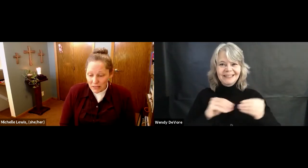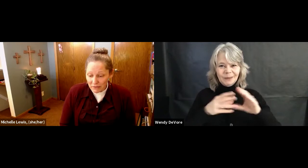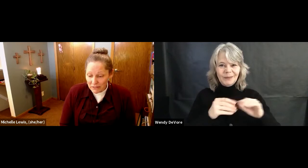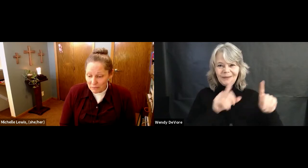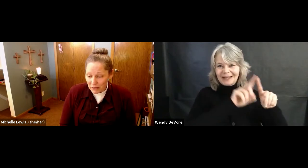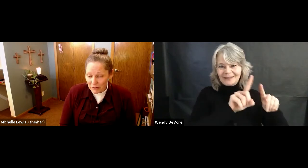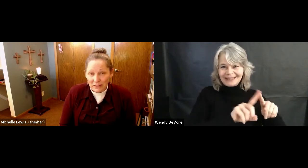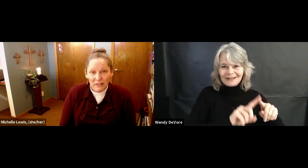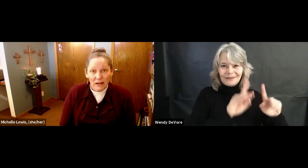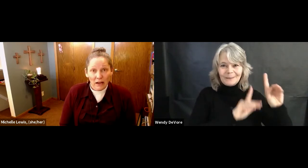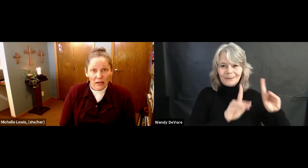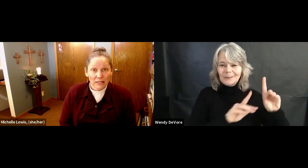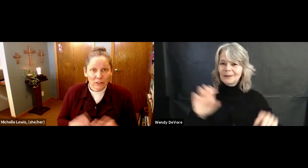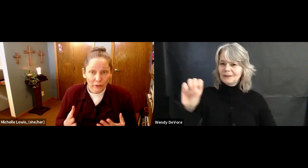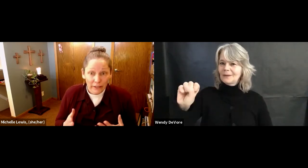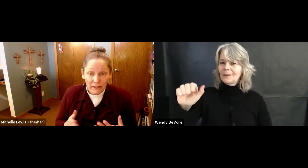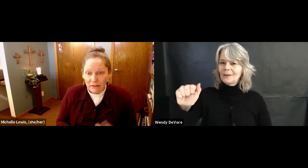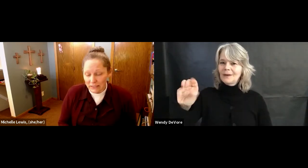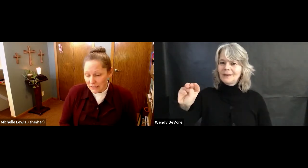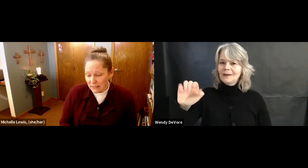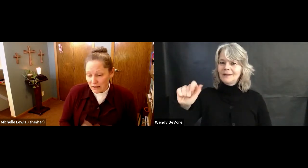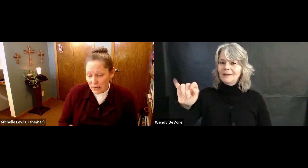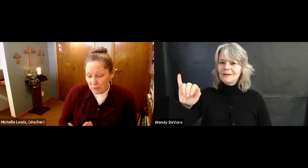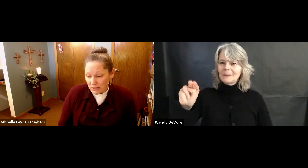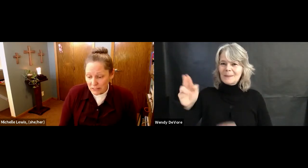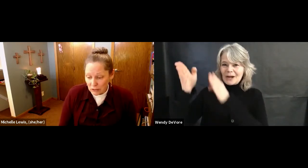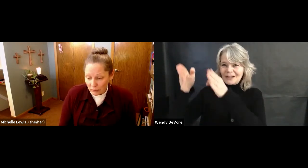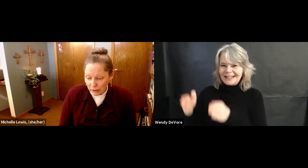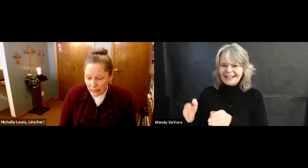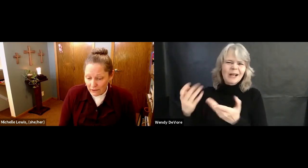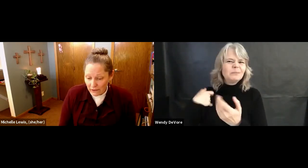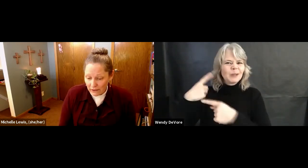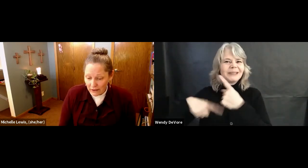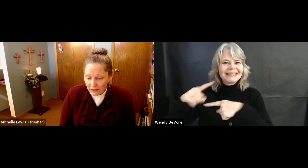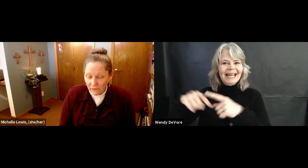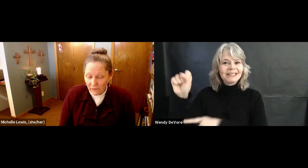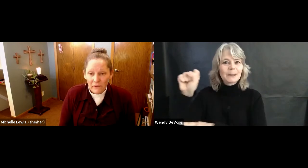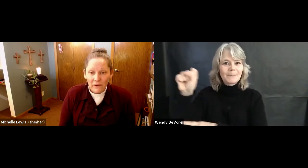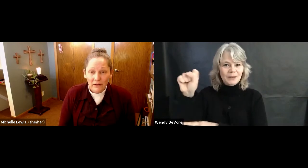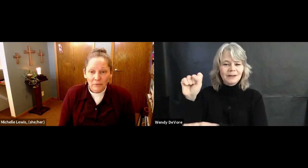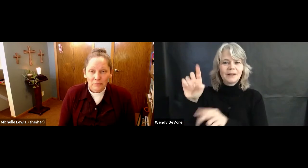So we think of the Samaritan as good, because that's the name of the story.